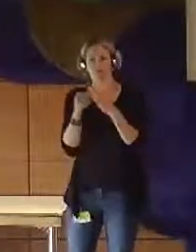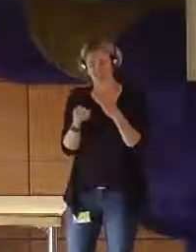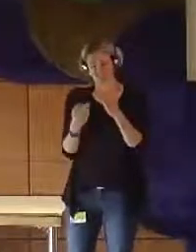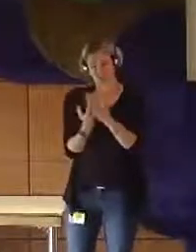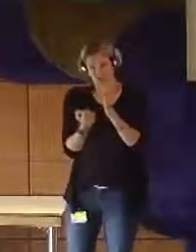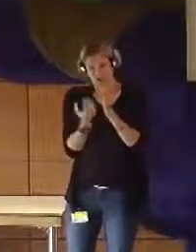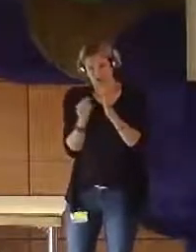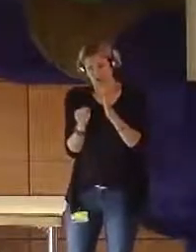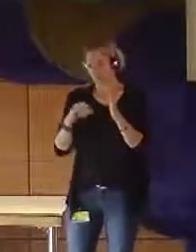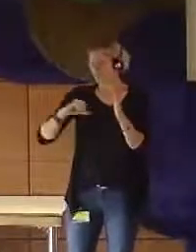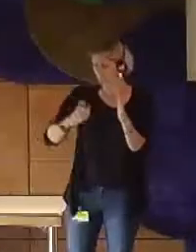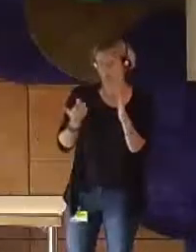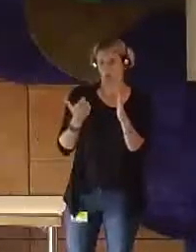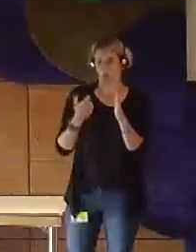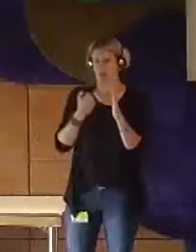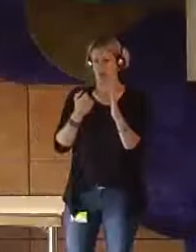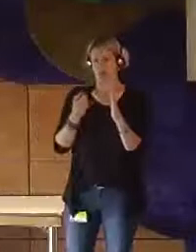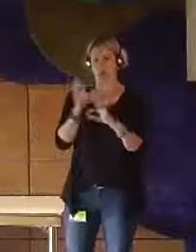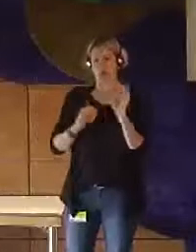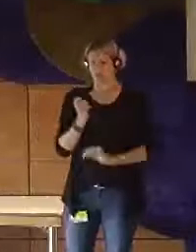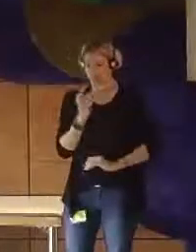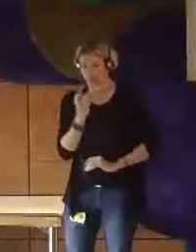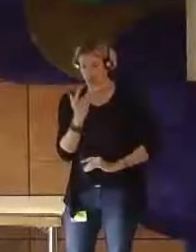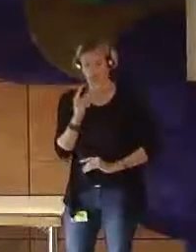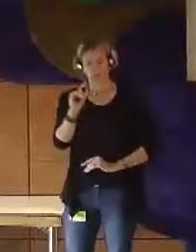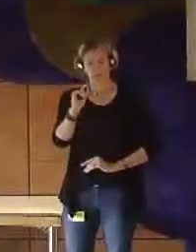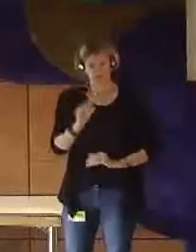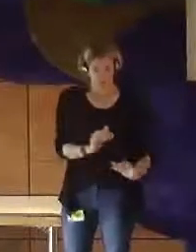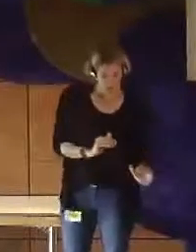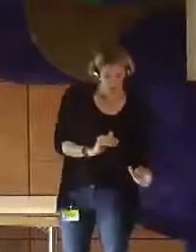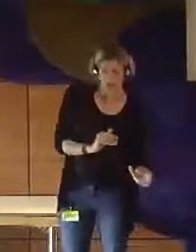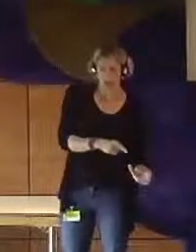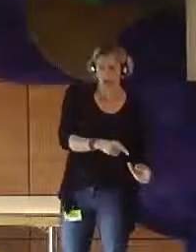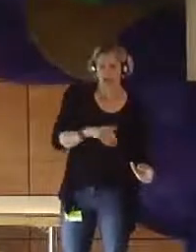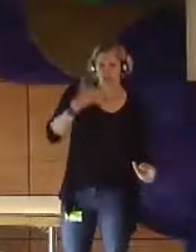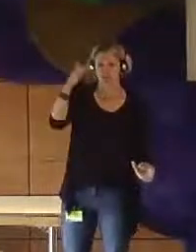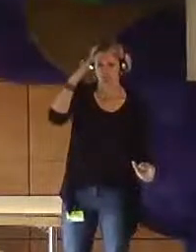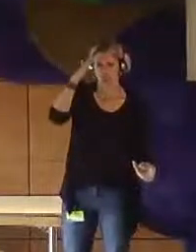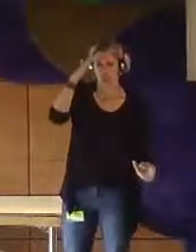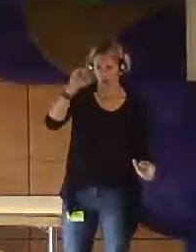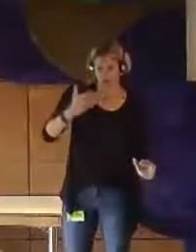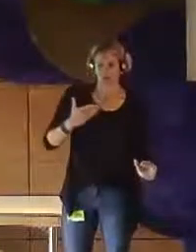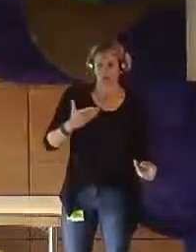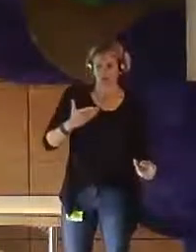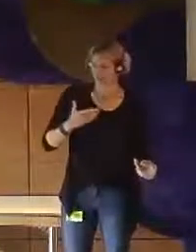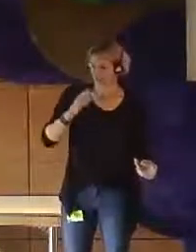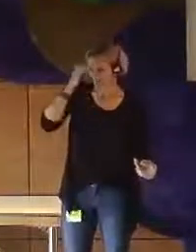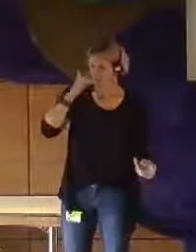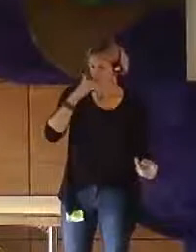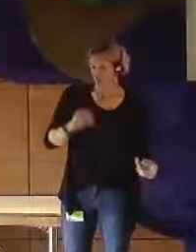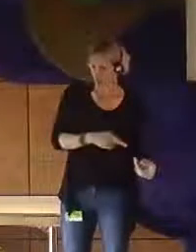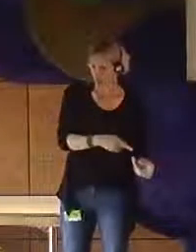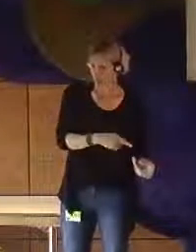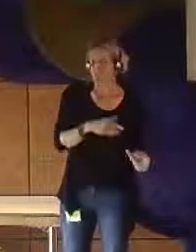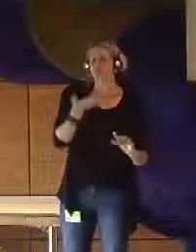pre-treatment. So there's a possible study that people have flagged up from Japan, but it didn't come up with much evidence. But I know, for